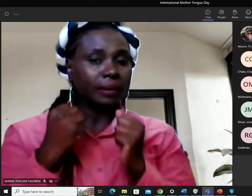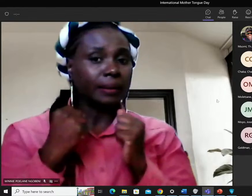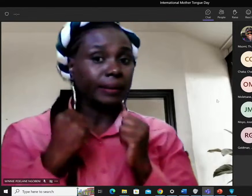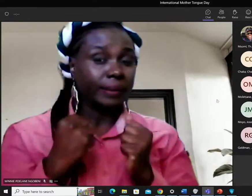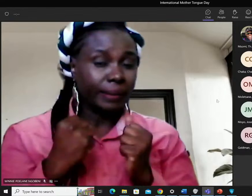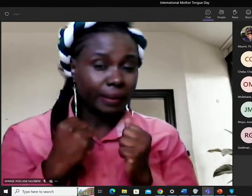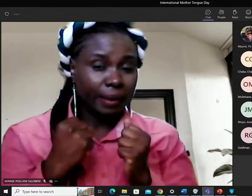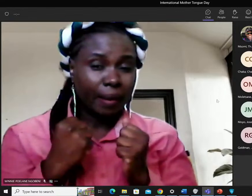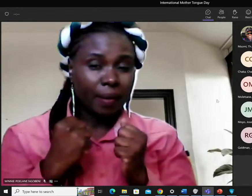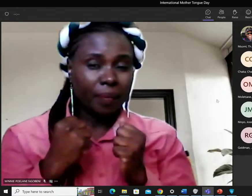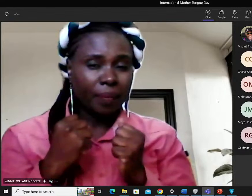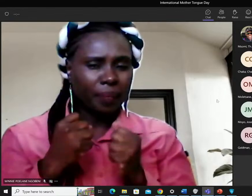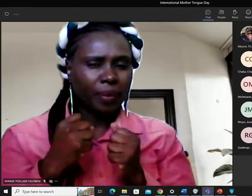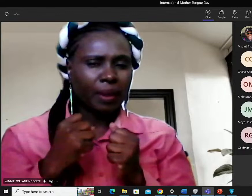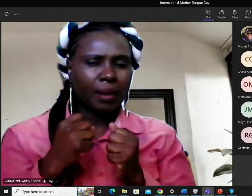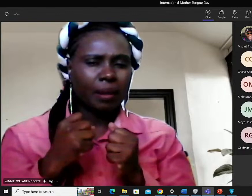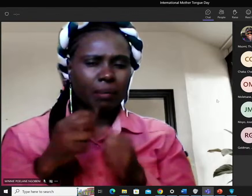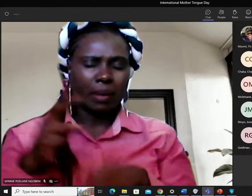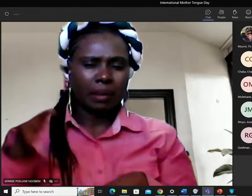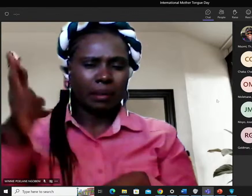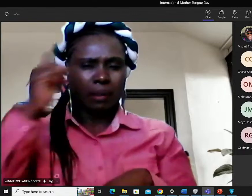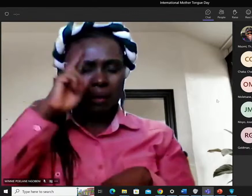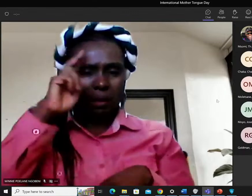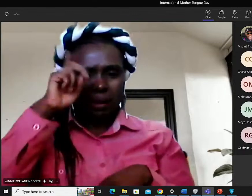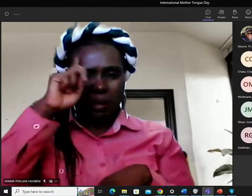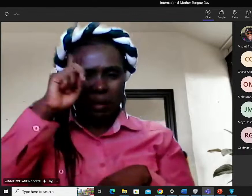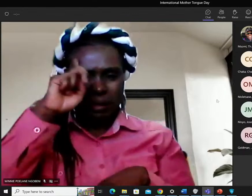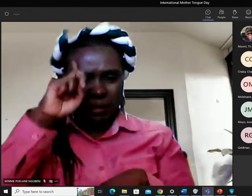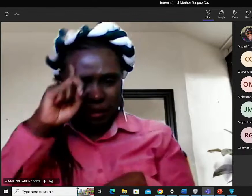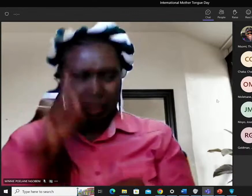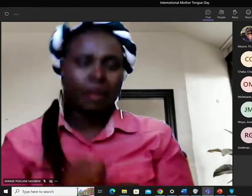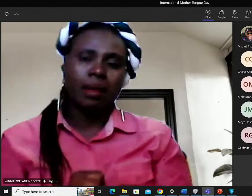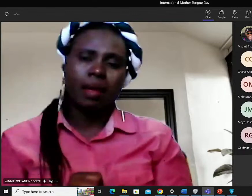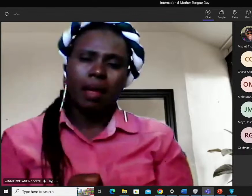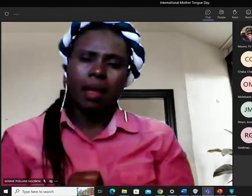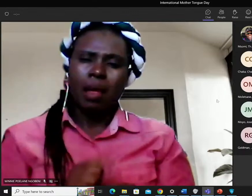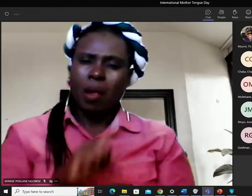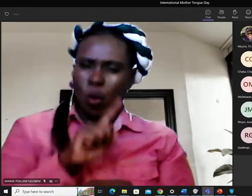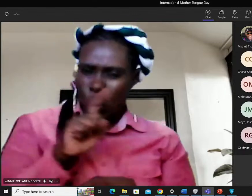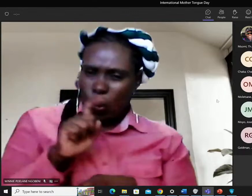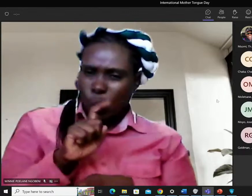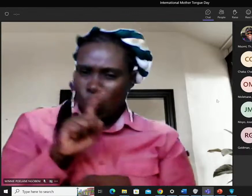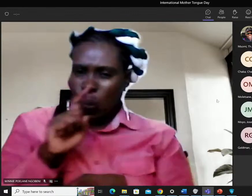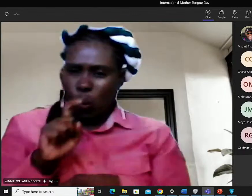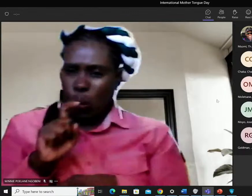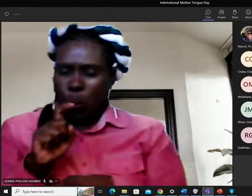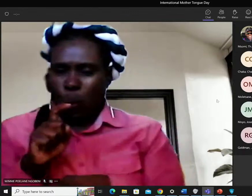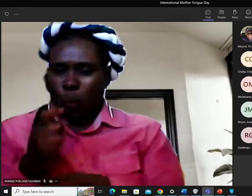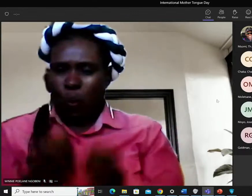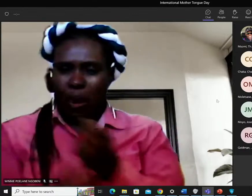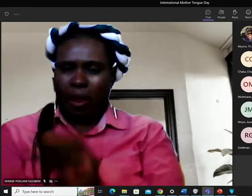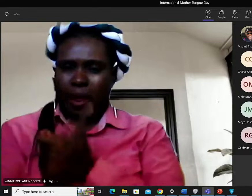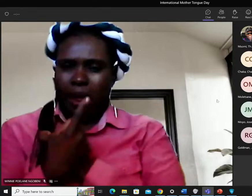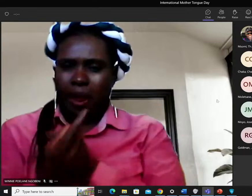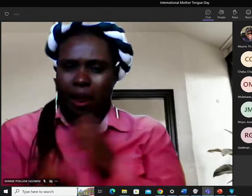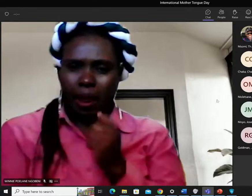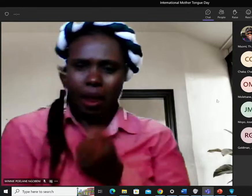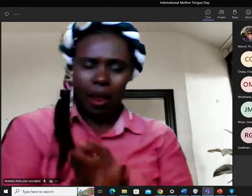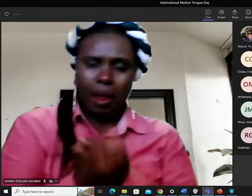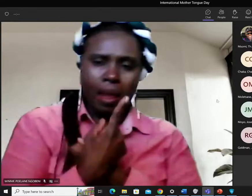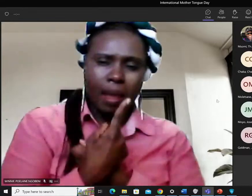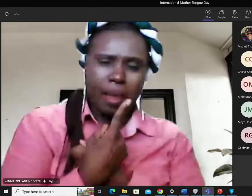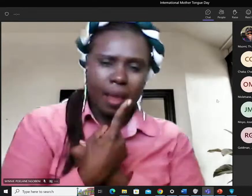racist, but we ought to question such things when they take place. I would